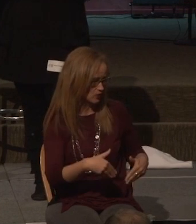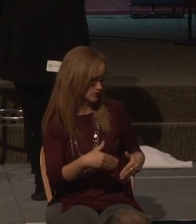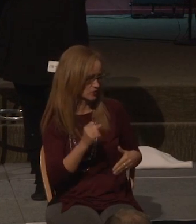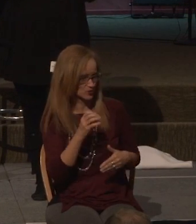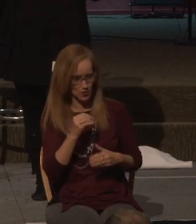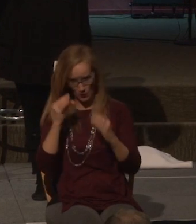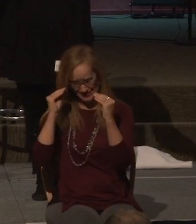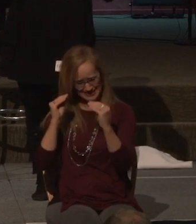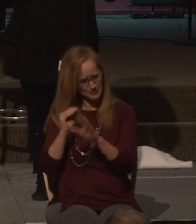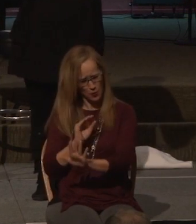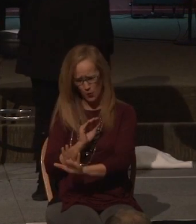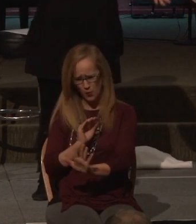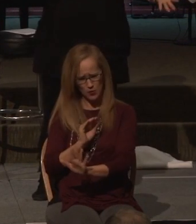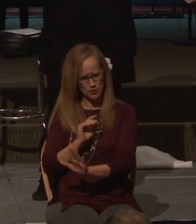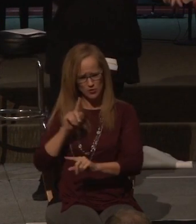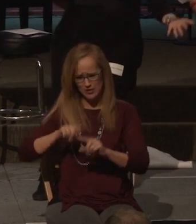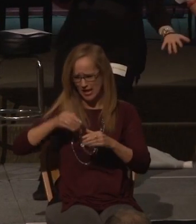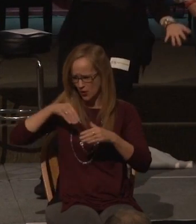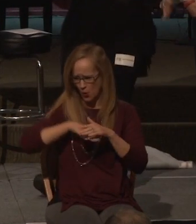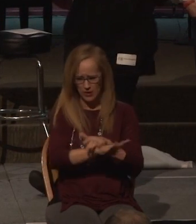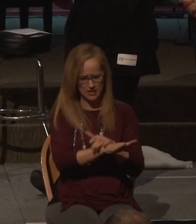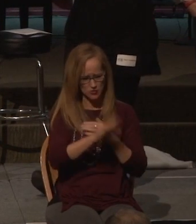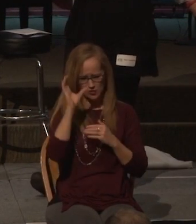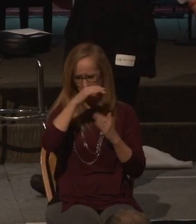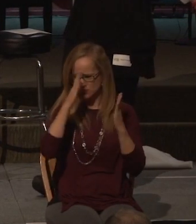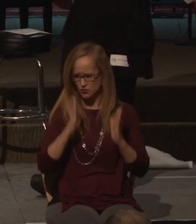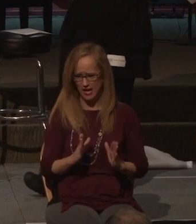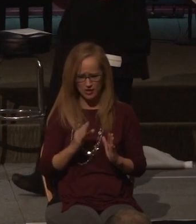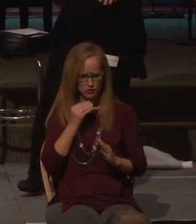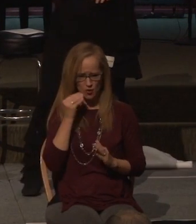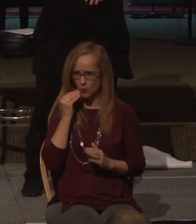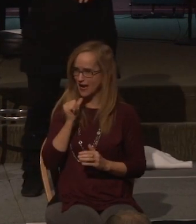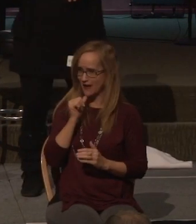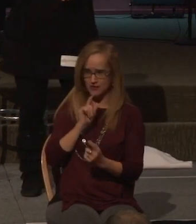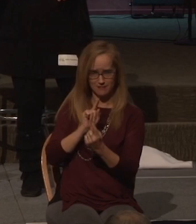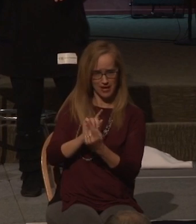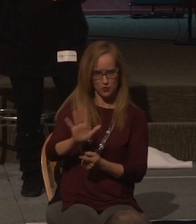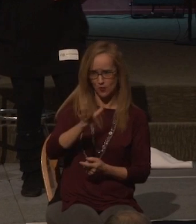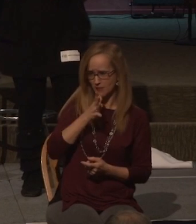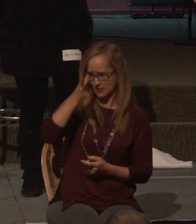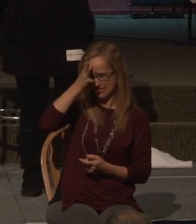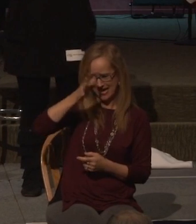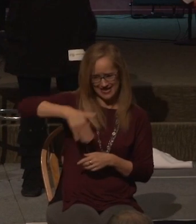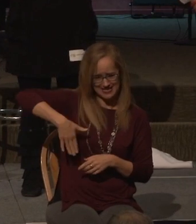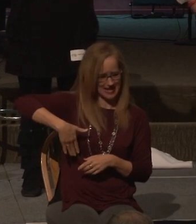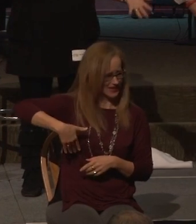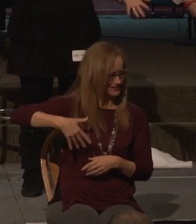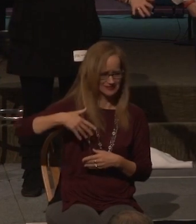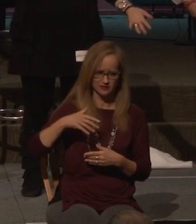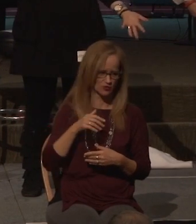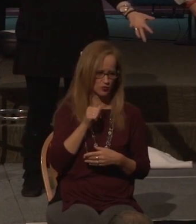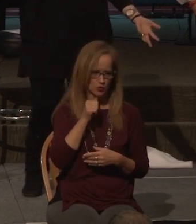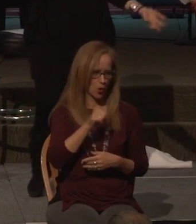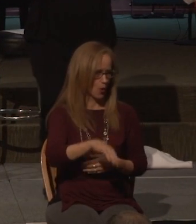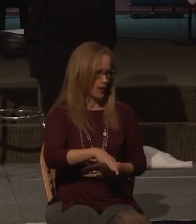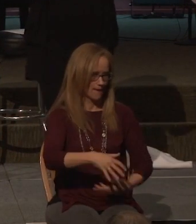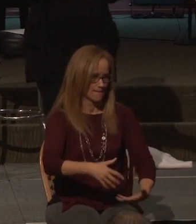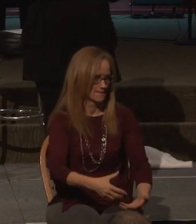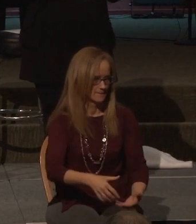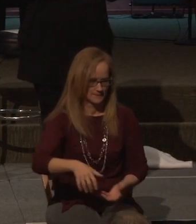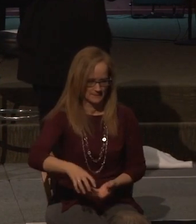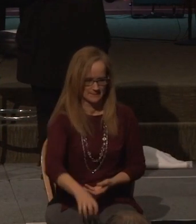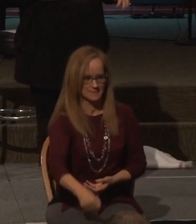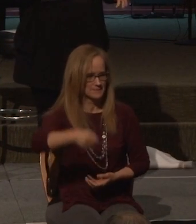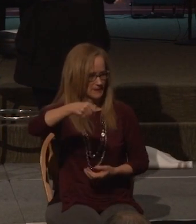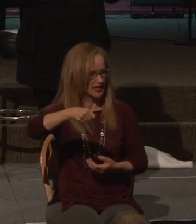just teaching them, like, no, you can't go into a stranger's homes, like, we haven't met your mommy and daddy yet. Or don't pick up our dog poop and